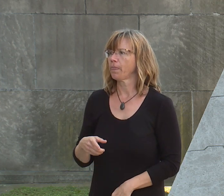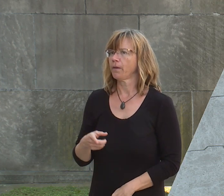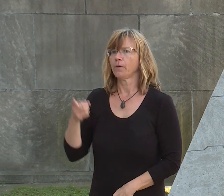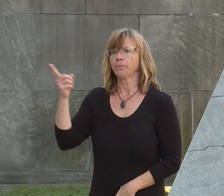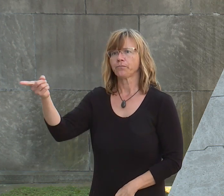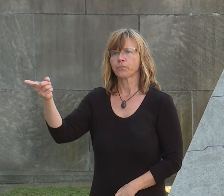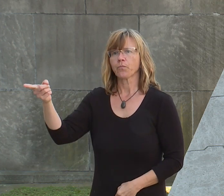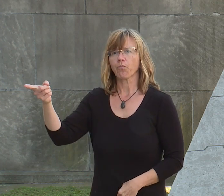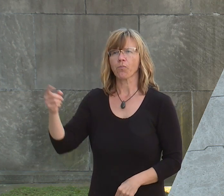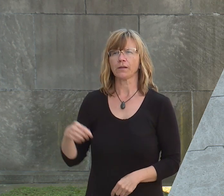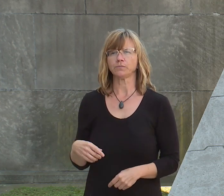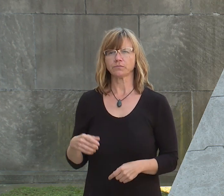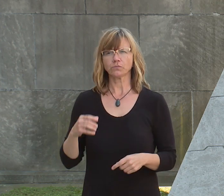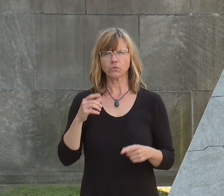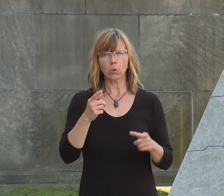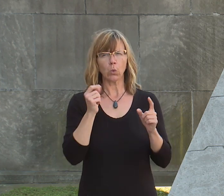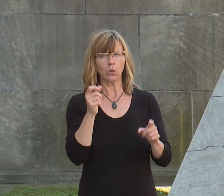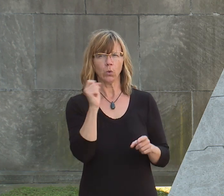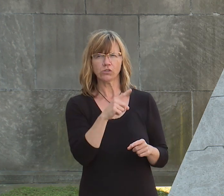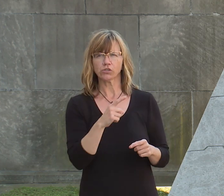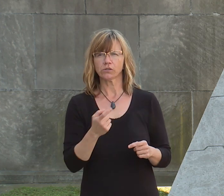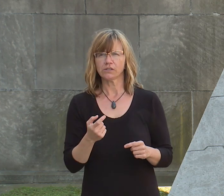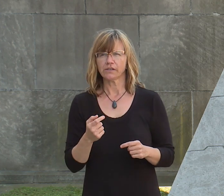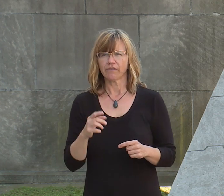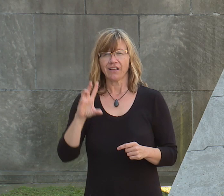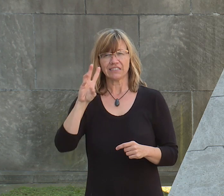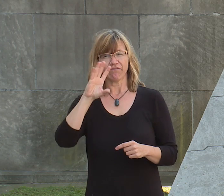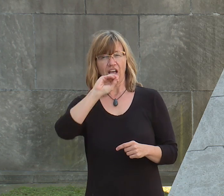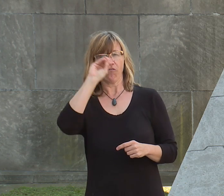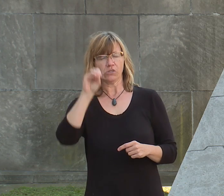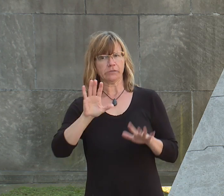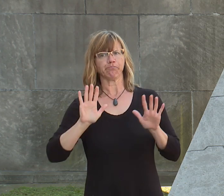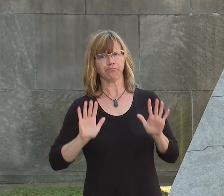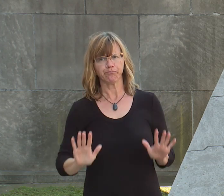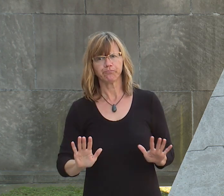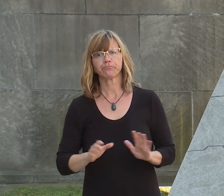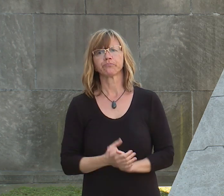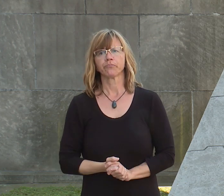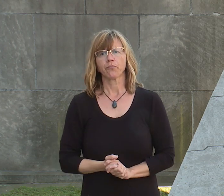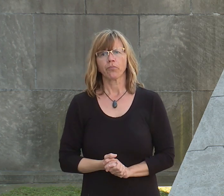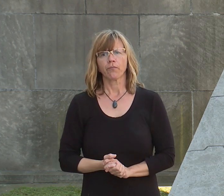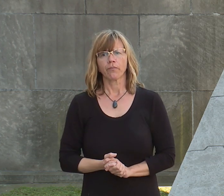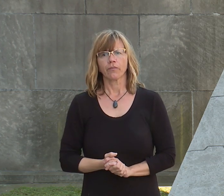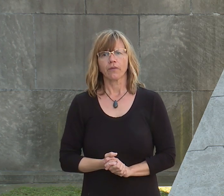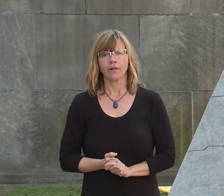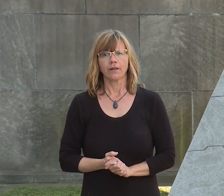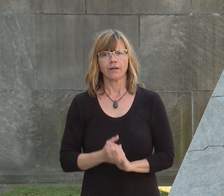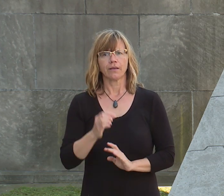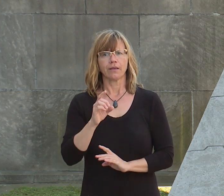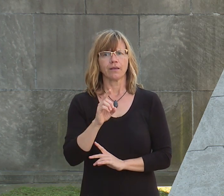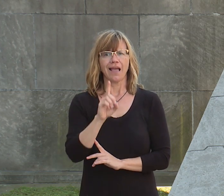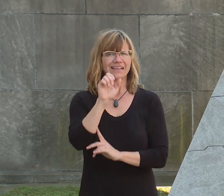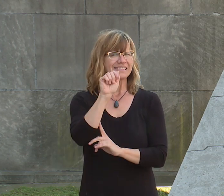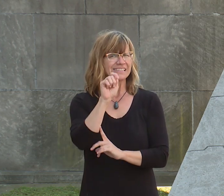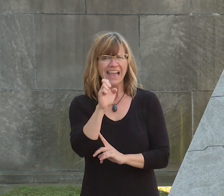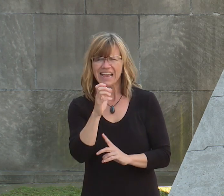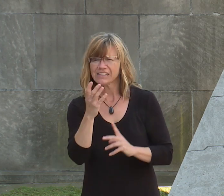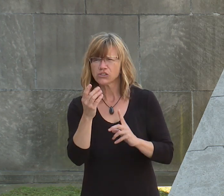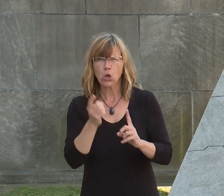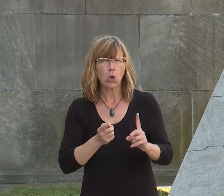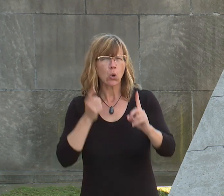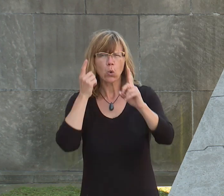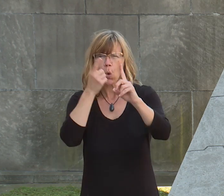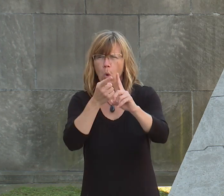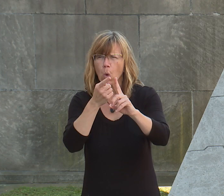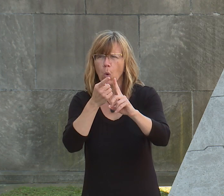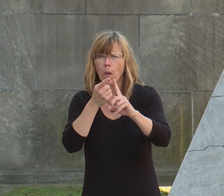Just a quick question for you about when we get to 65%. Is there a date that you're looking at to make that happen? A lot of people are